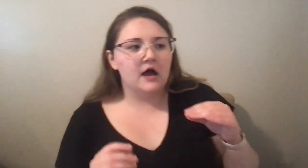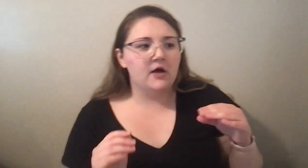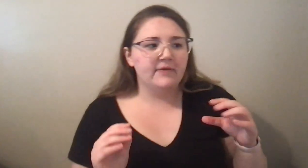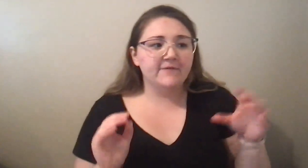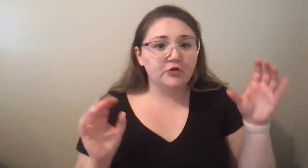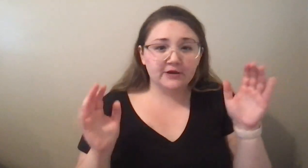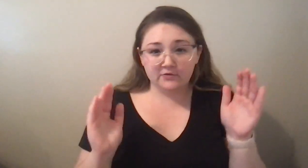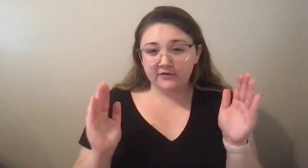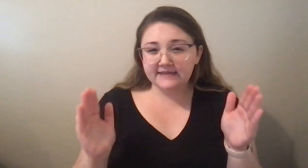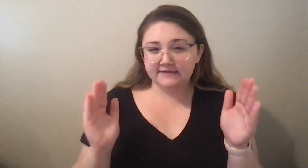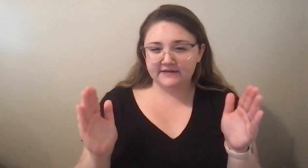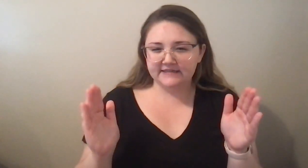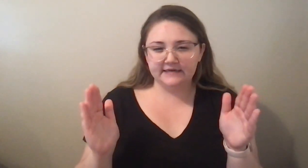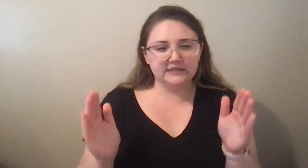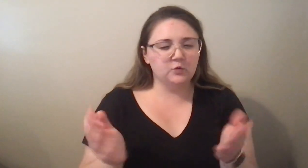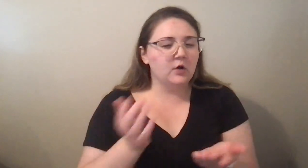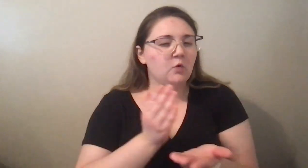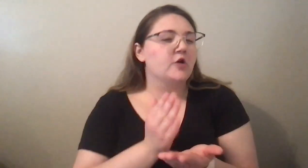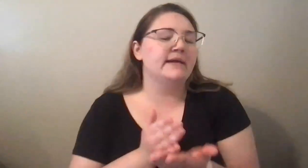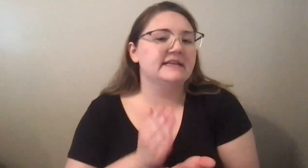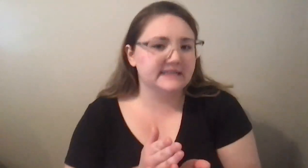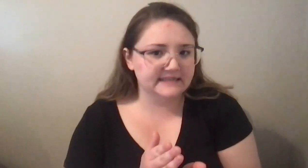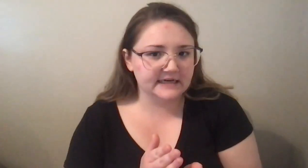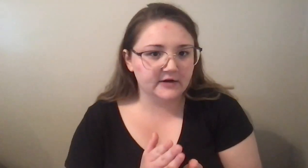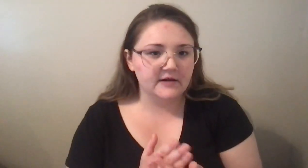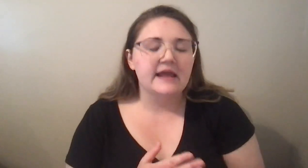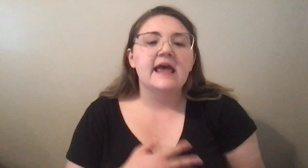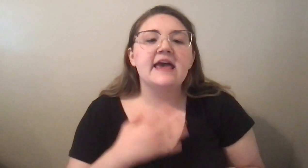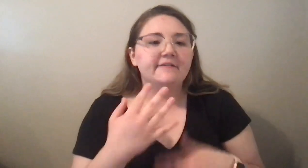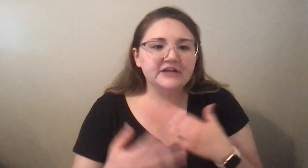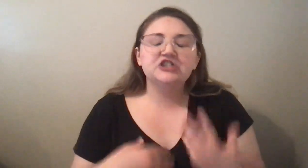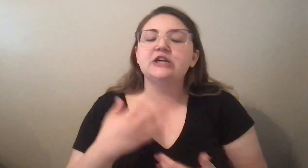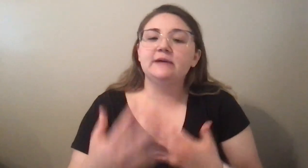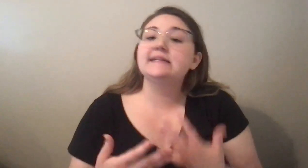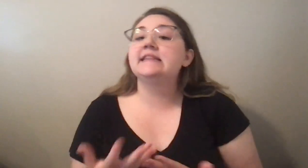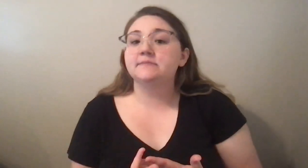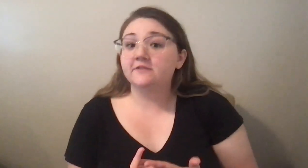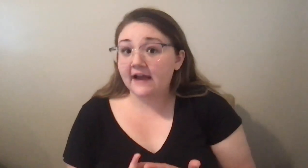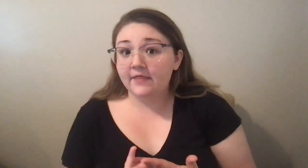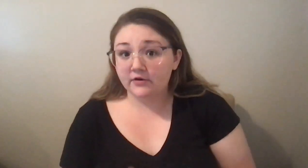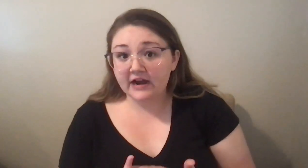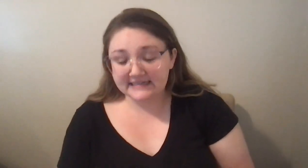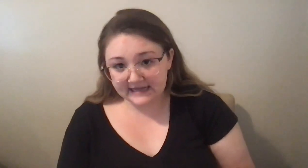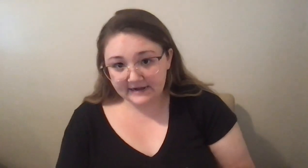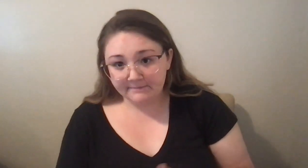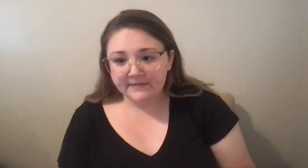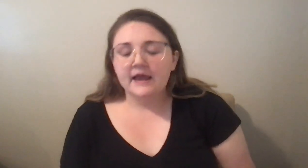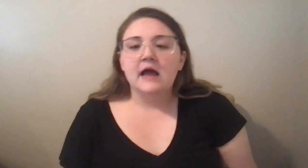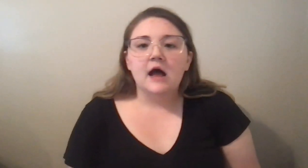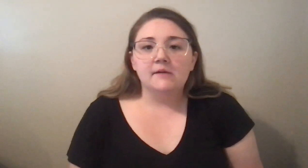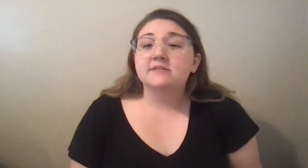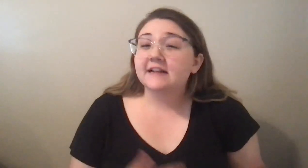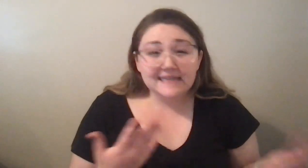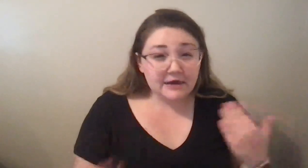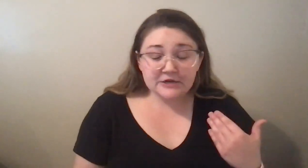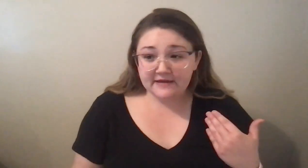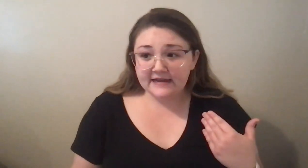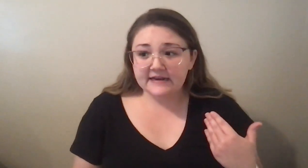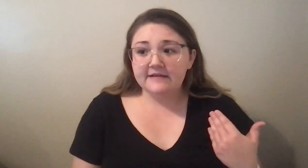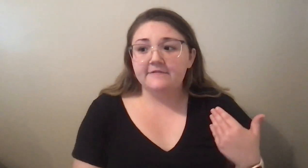saying? If you look at the rest of the sentence, what word makes sense here? And eventually we lead them to find the correct sign. So that's how I do